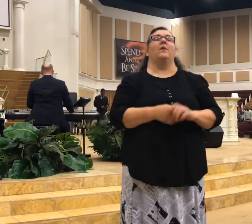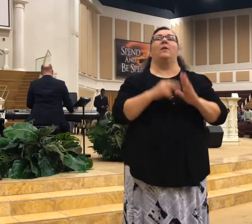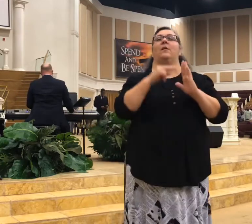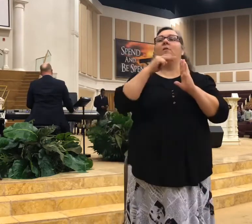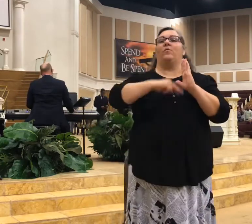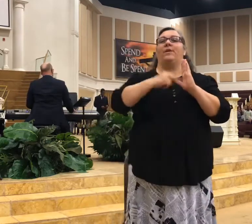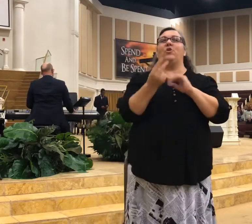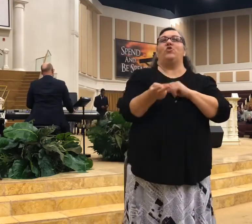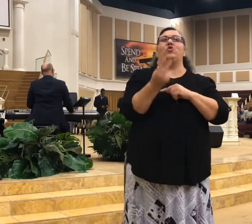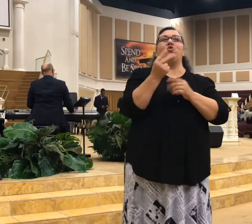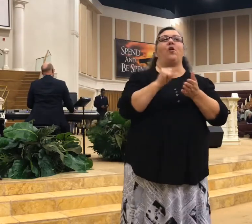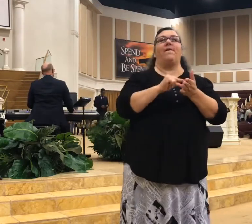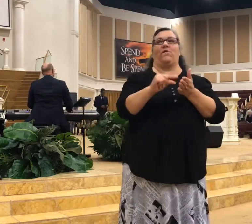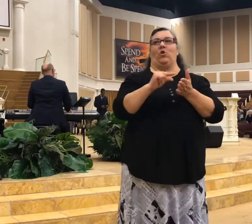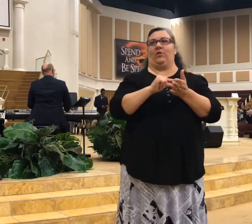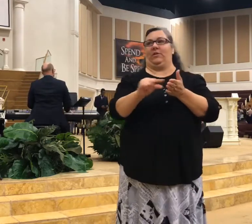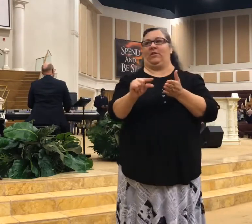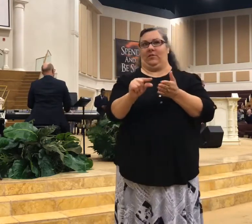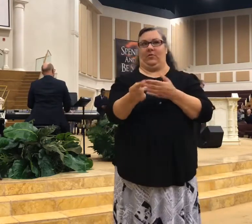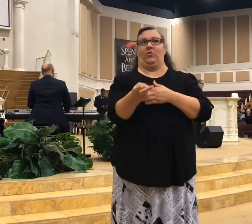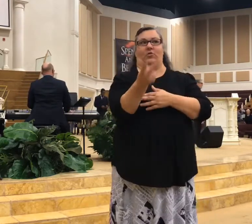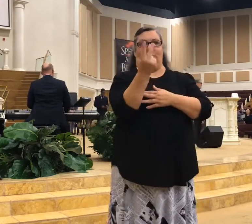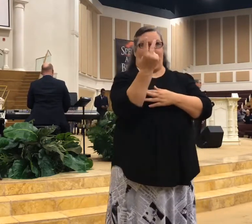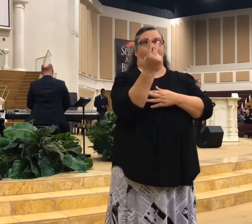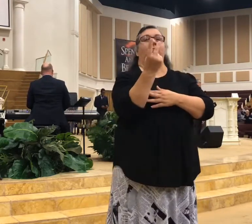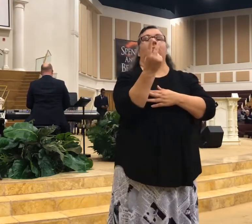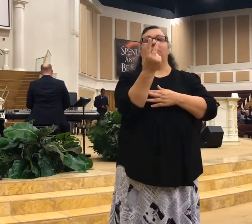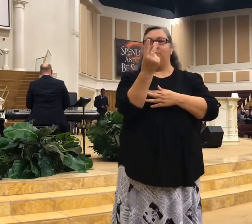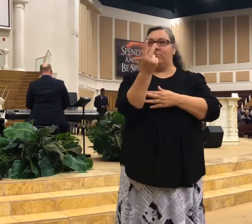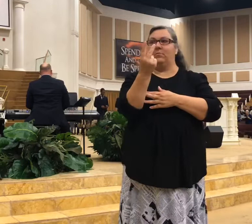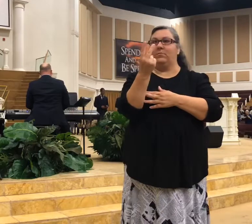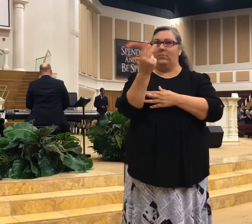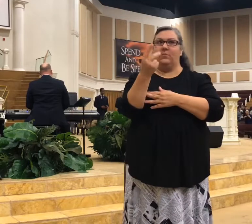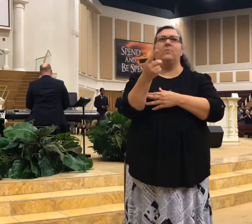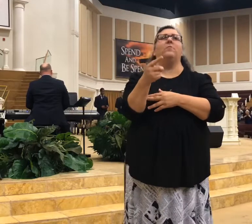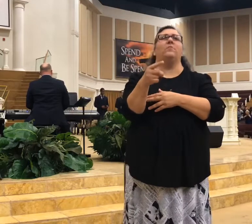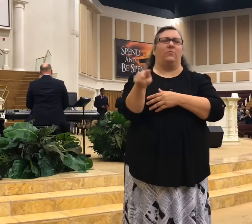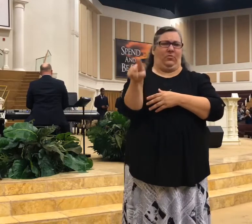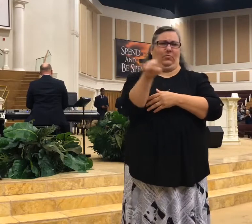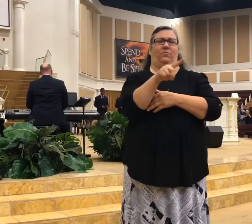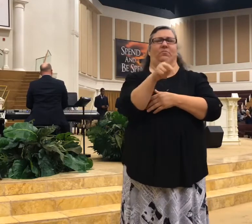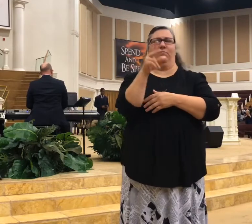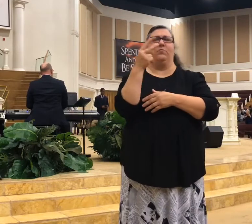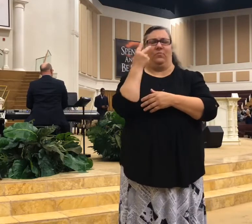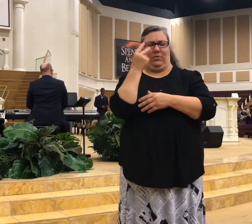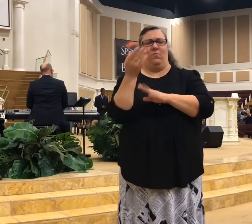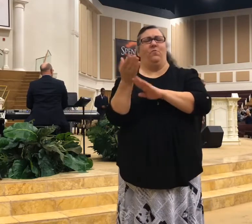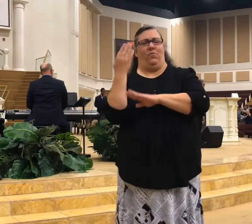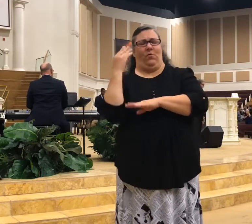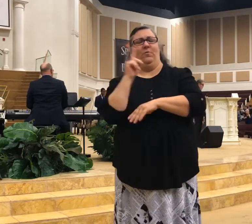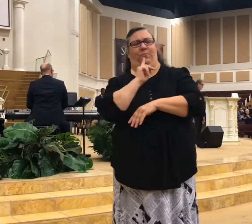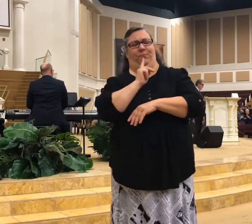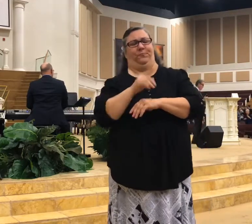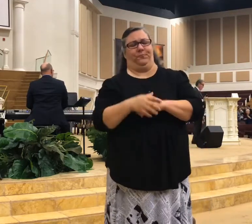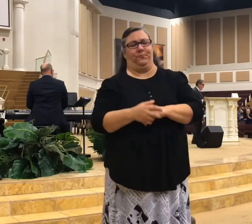two verses of scripture for you that will not at all be unusual, I'm sure, to